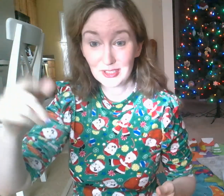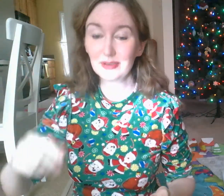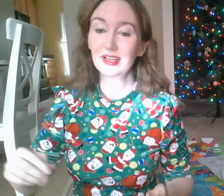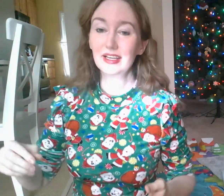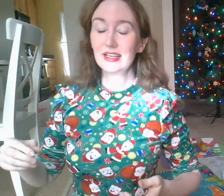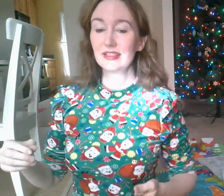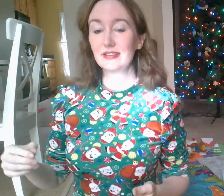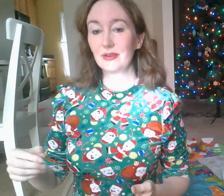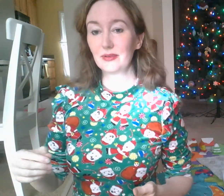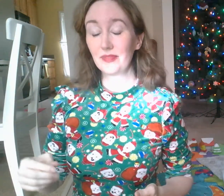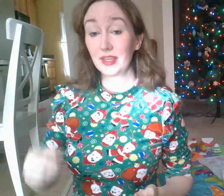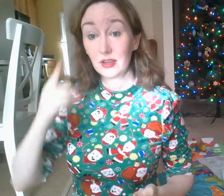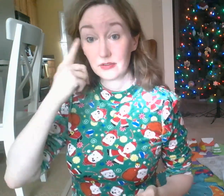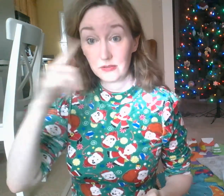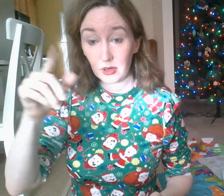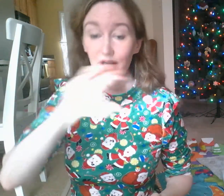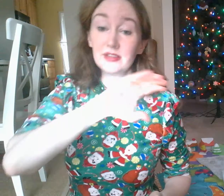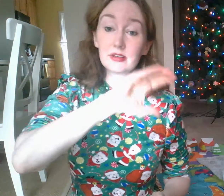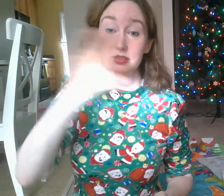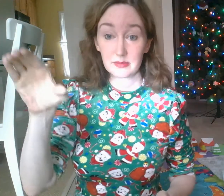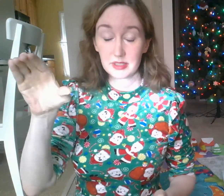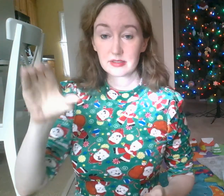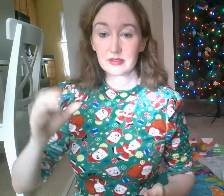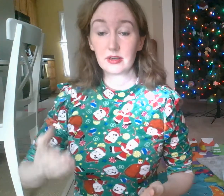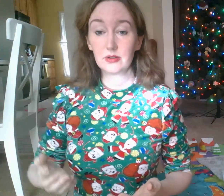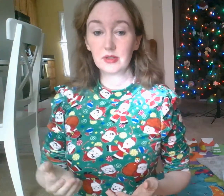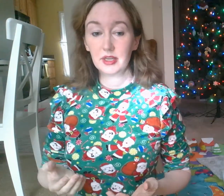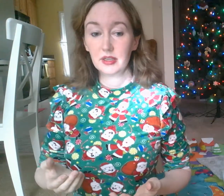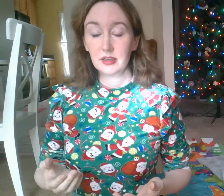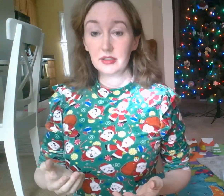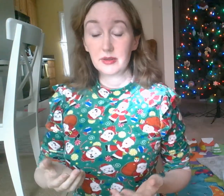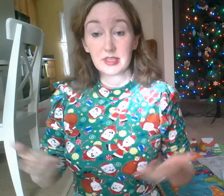you. So for, and then Christmas. So you could say,